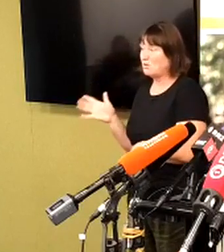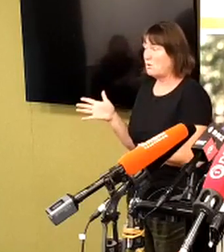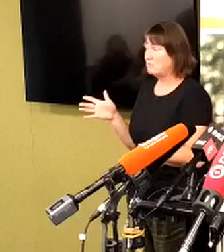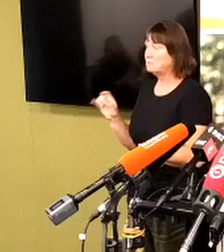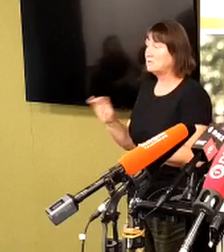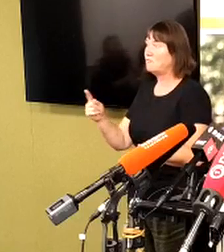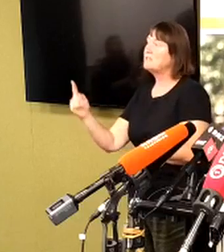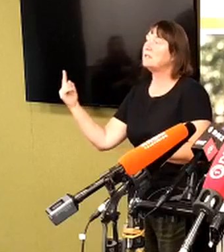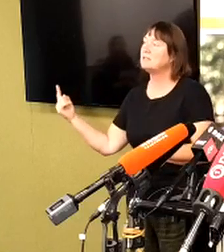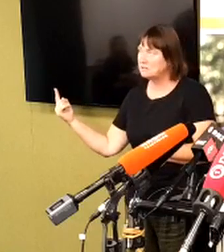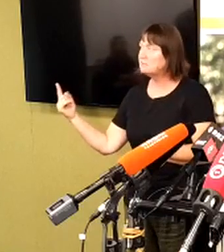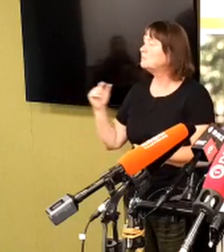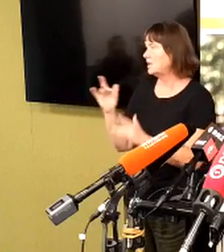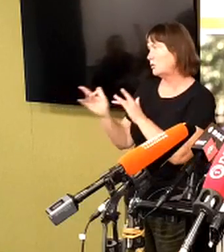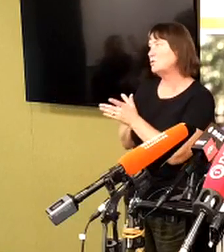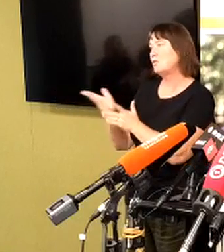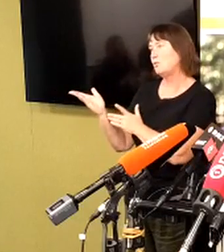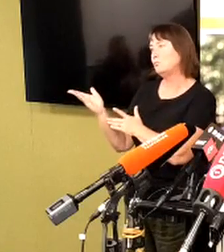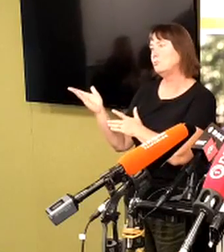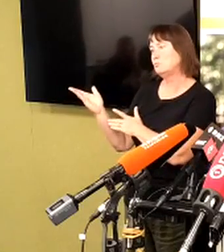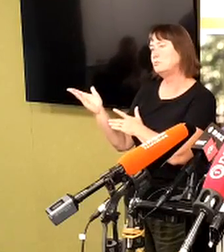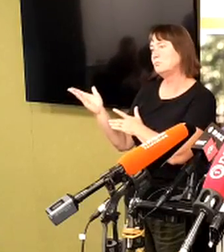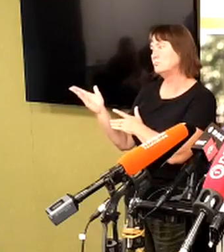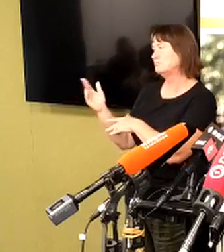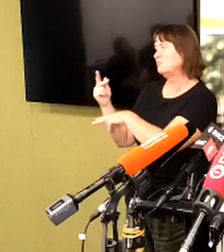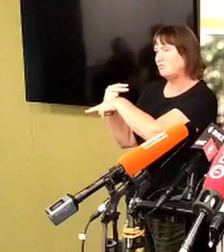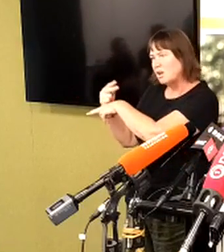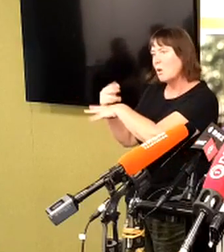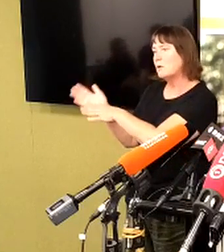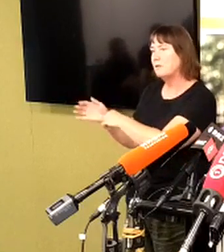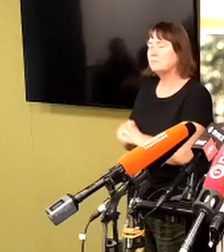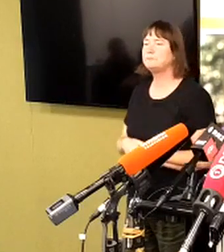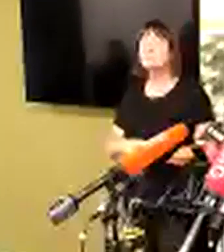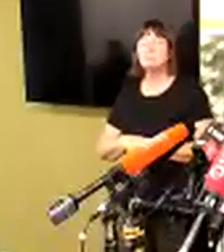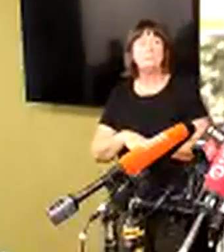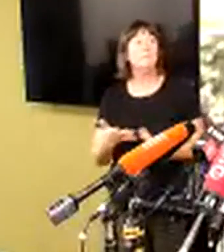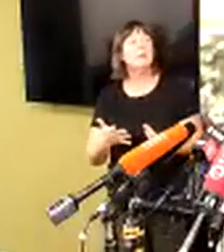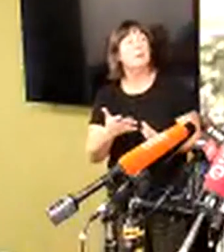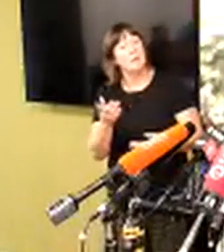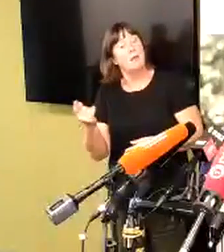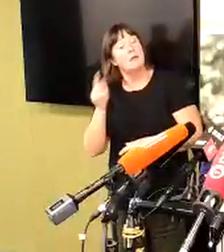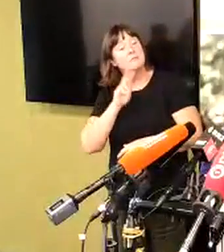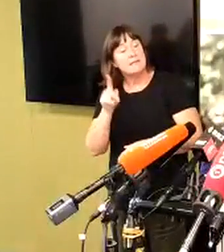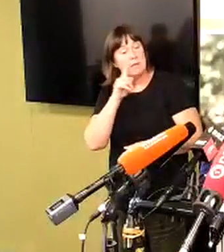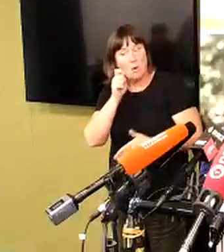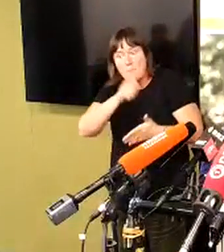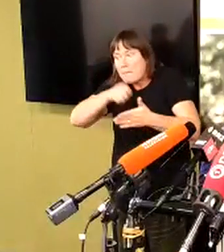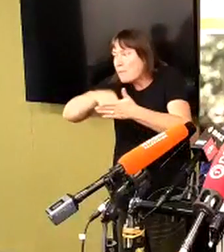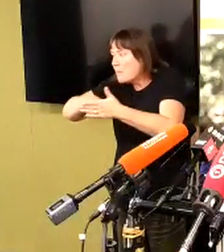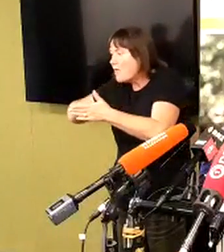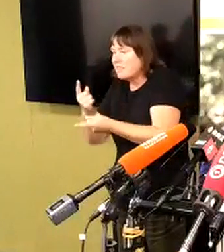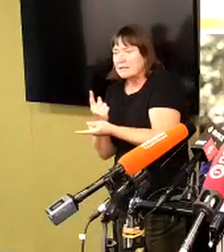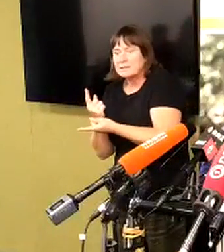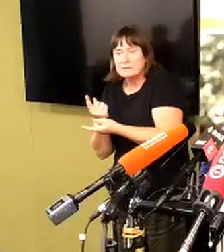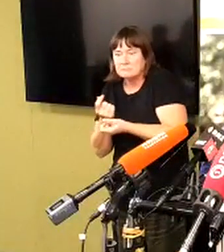in self-isolation as a close contact. We've seen members of the public buying up a range of products to protect themselves against COVID-19.